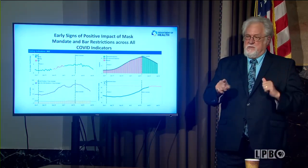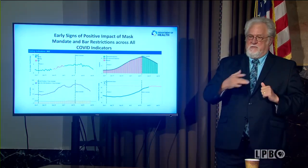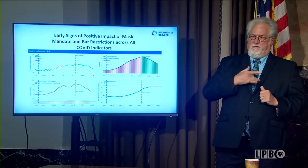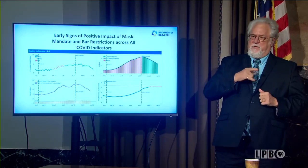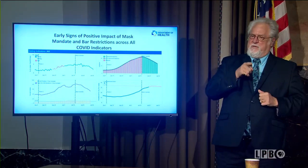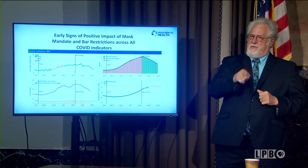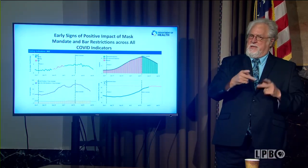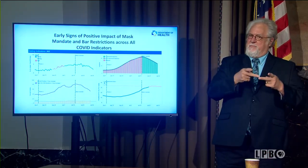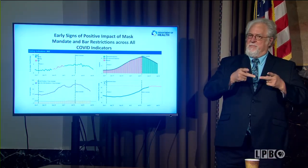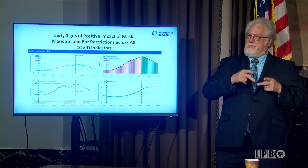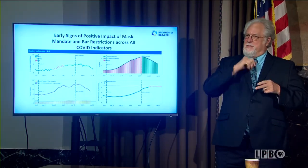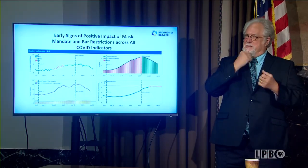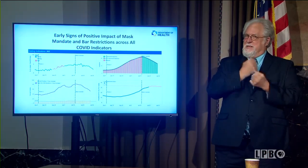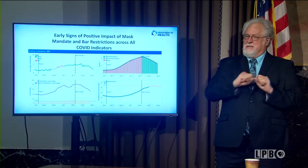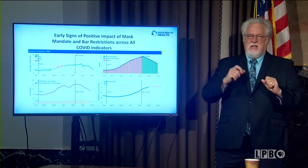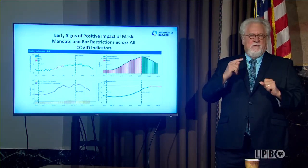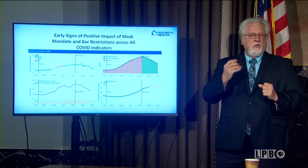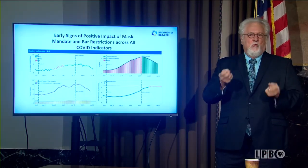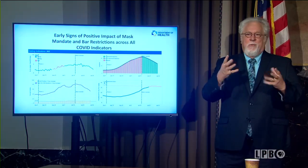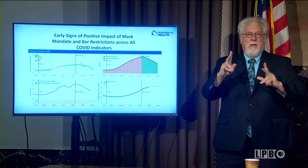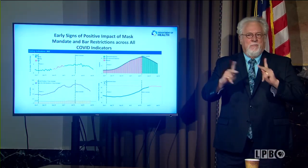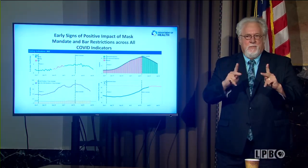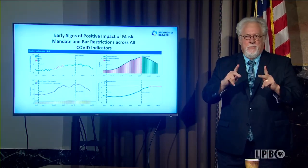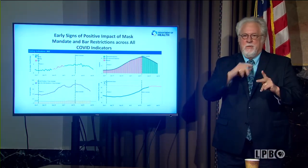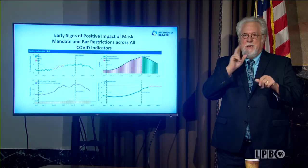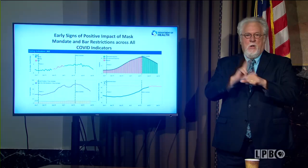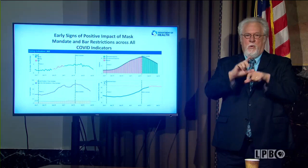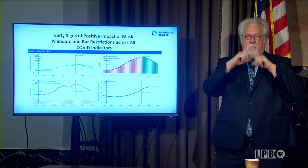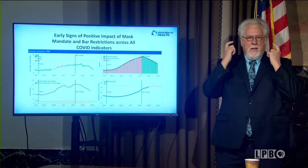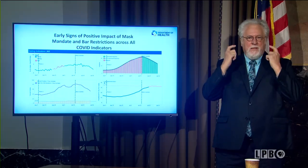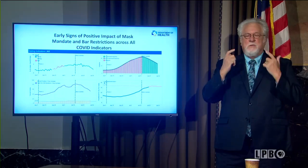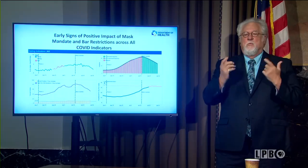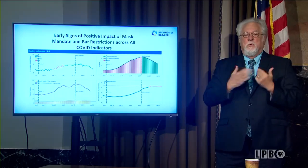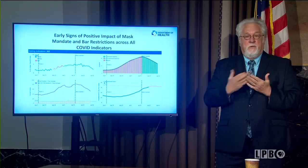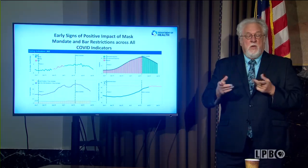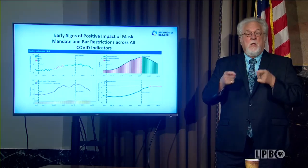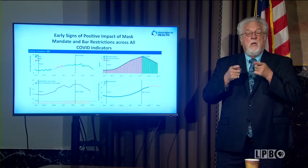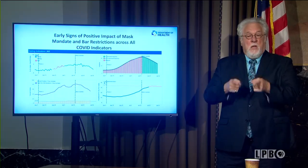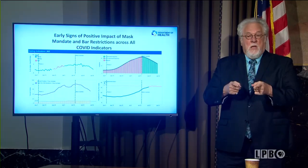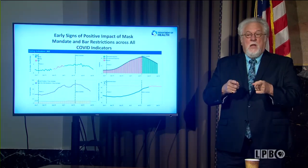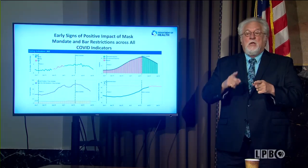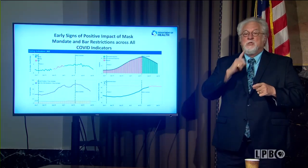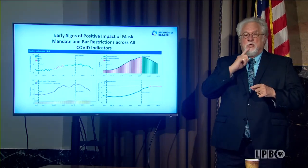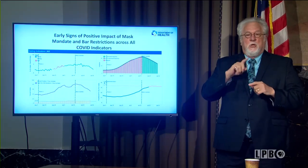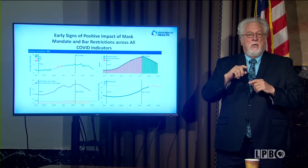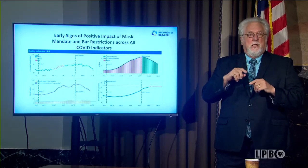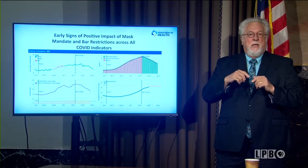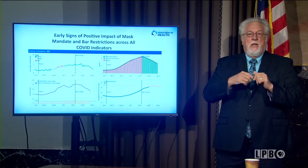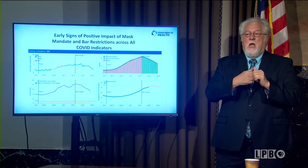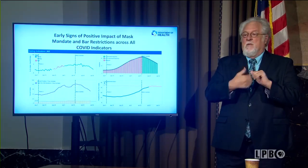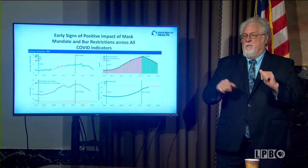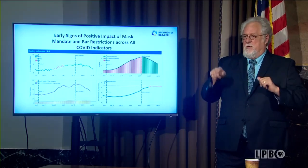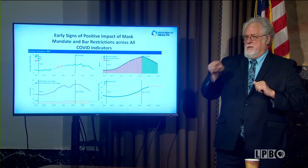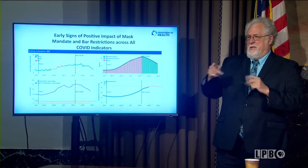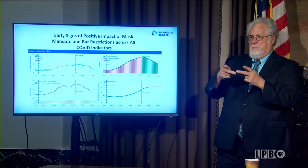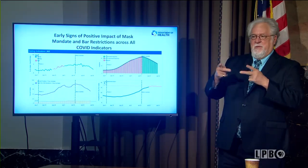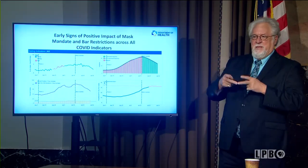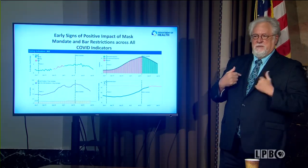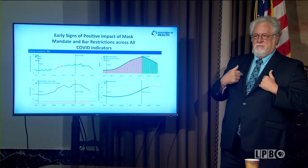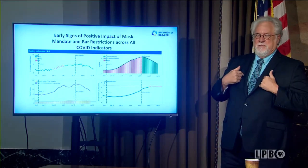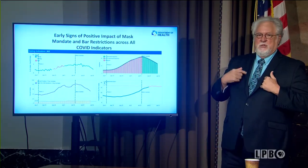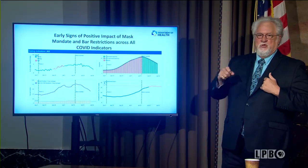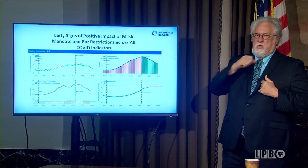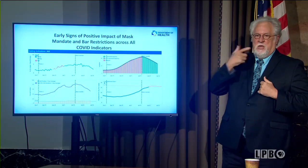it's unsafe because people are crowding together, not wearing masks. And certainly avoid any venue that you shouldn't be